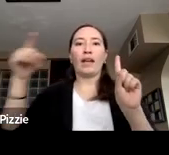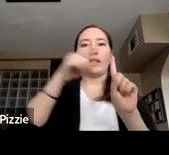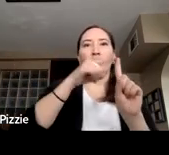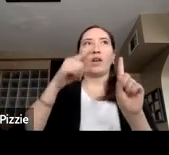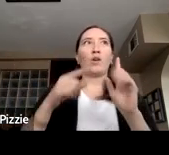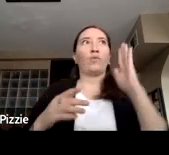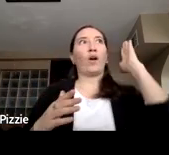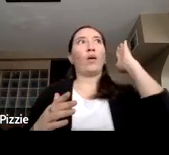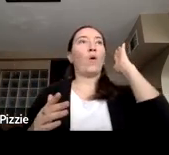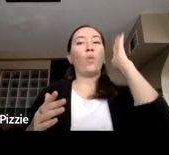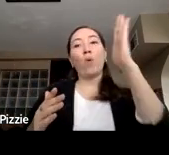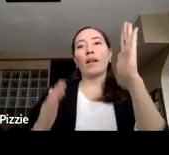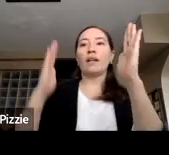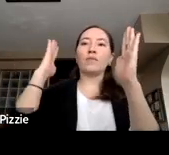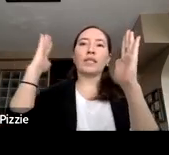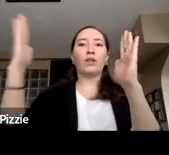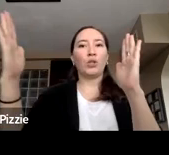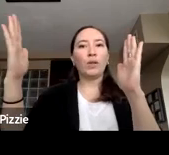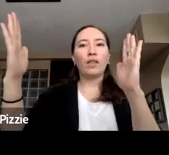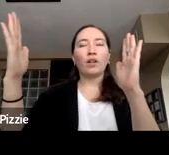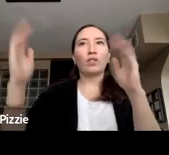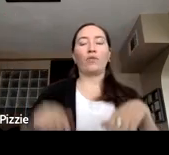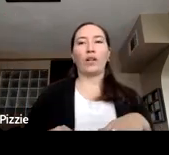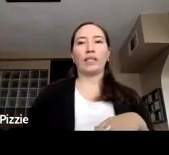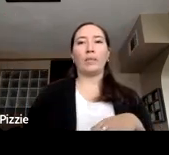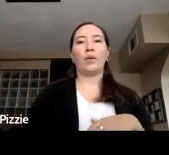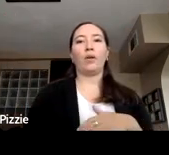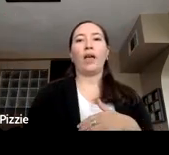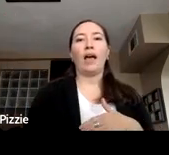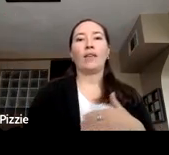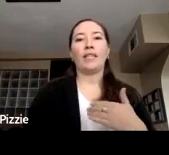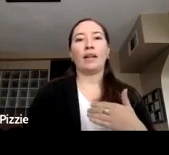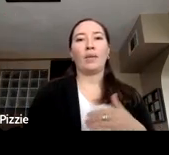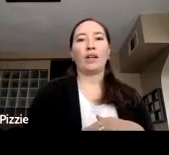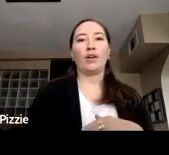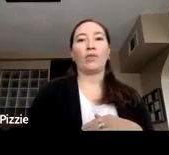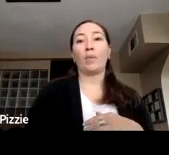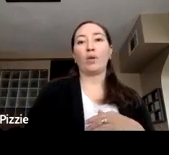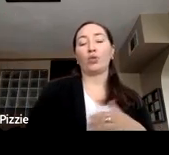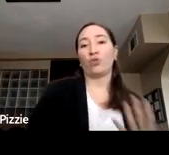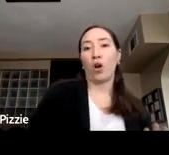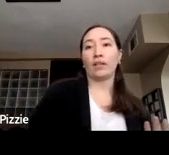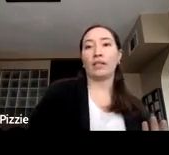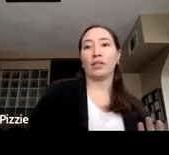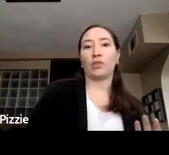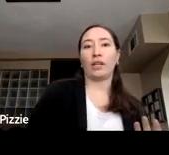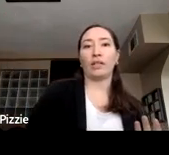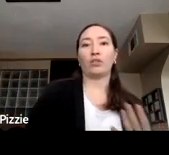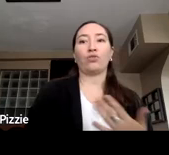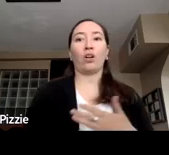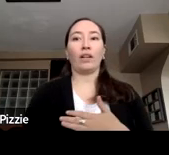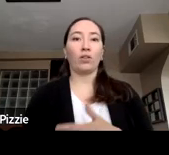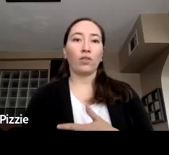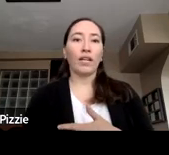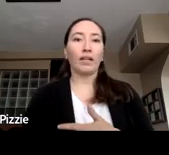making ratings from one end of a scale to another, so for example, I've set it up here from strongly disagree